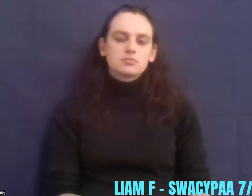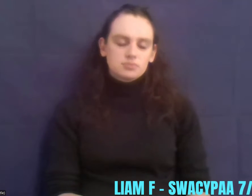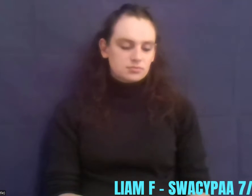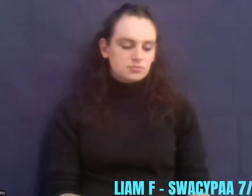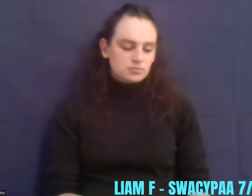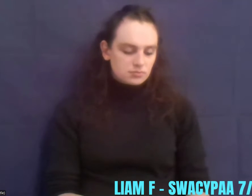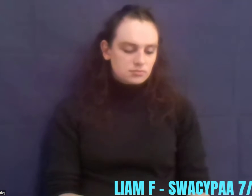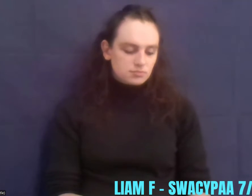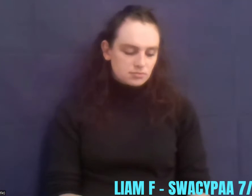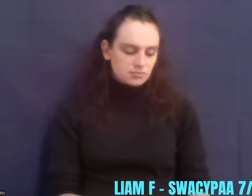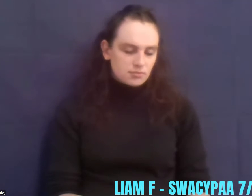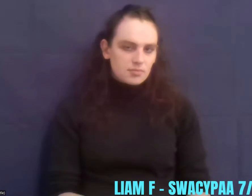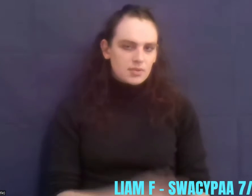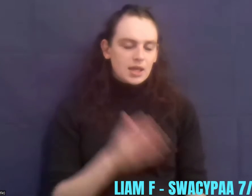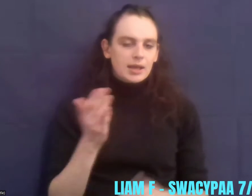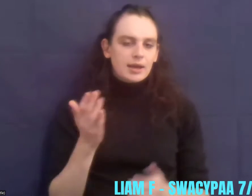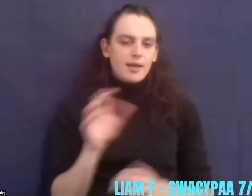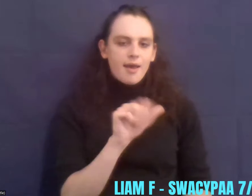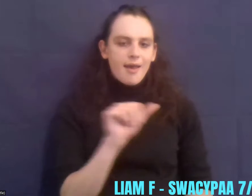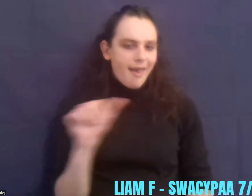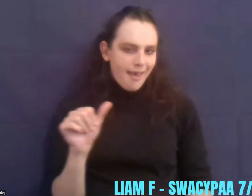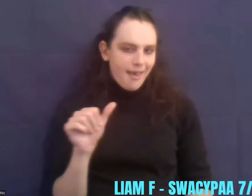literature,